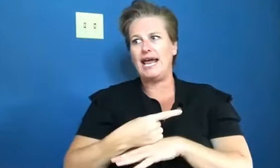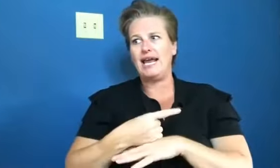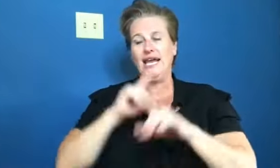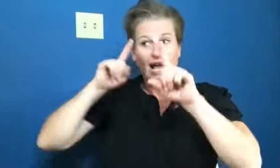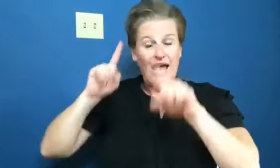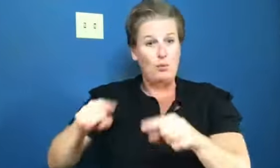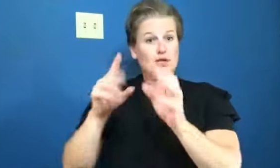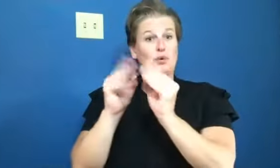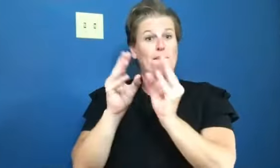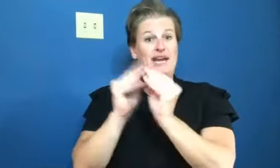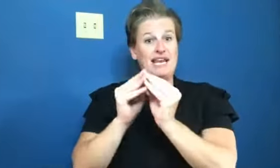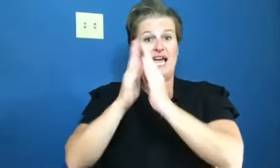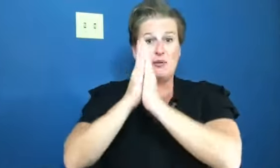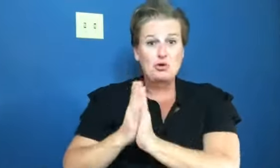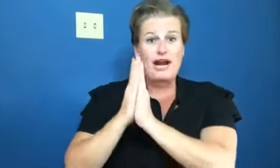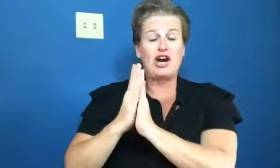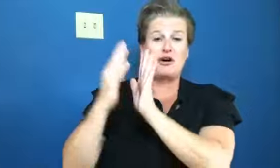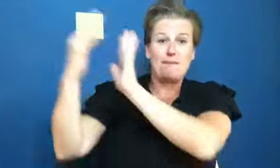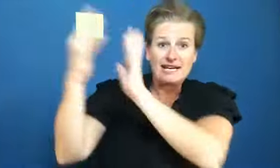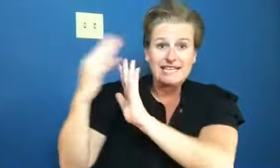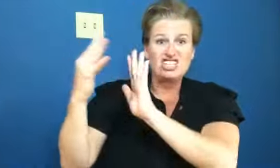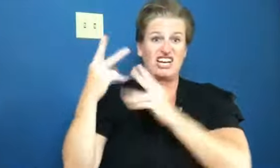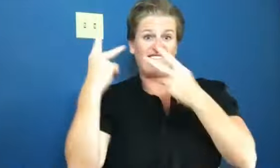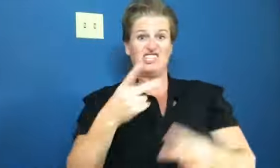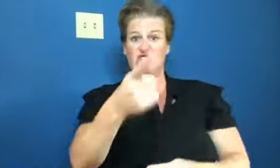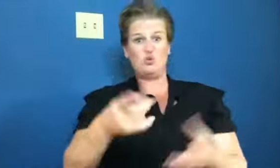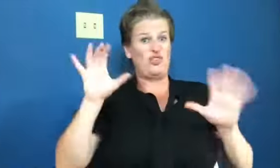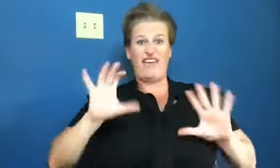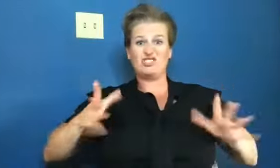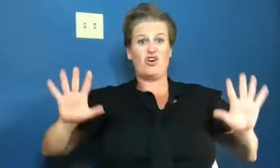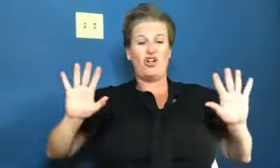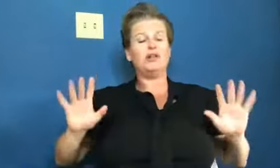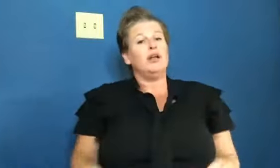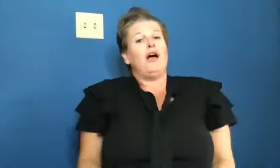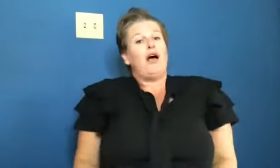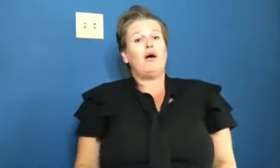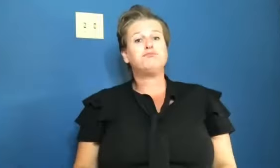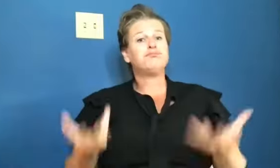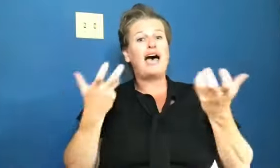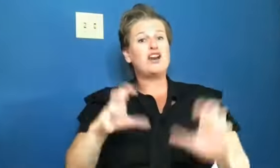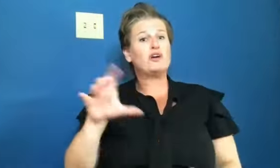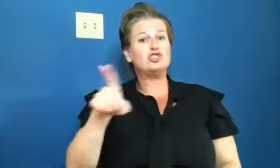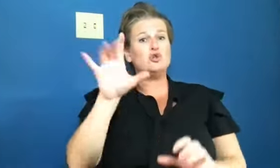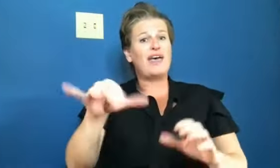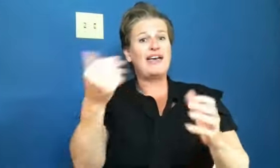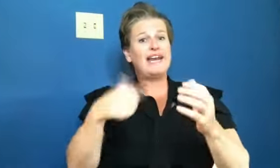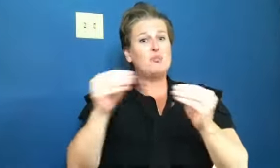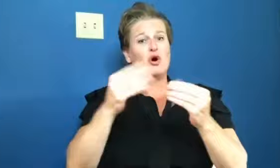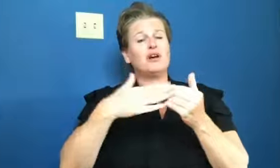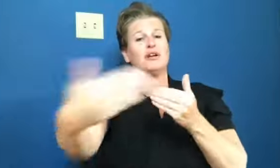prayer meditation, and then I went to her house. That's what I did. And so she goes, I don't want you to do that anymore. And I said, okay. And